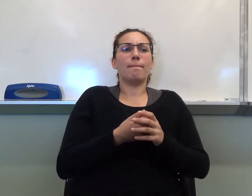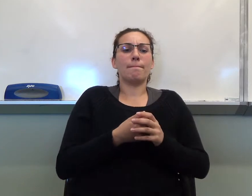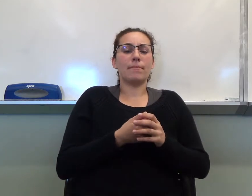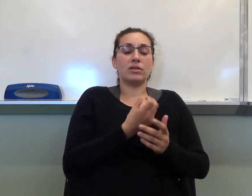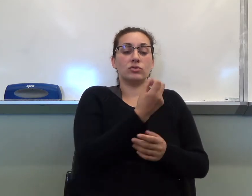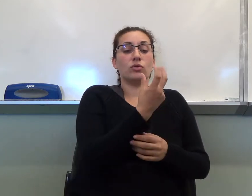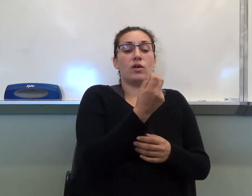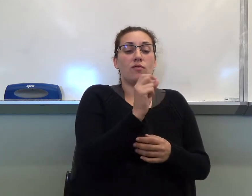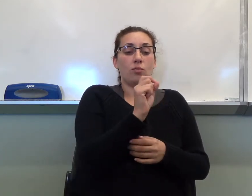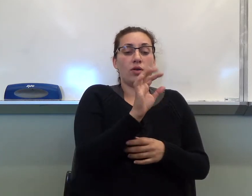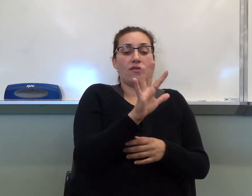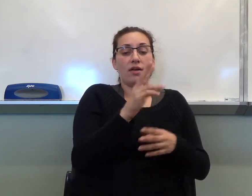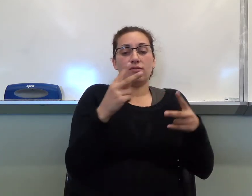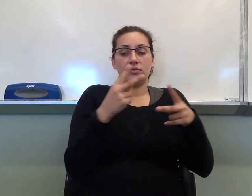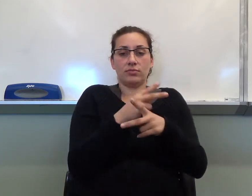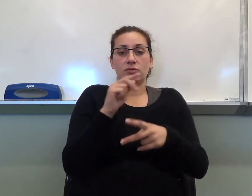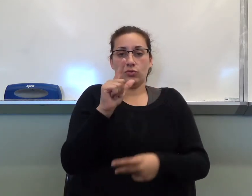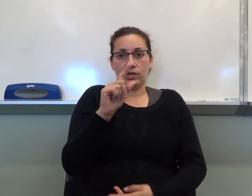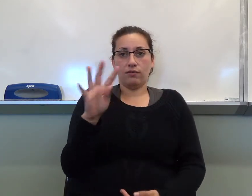24. Let's figure out what that is.